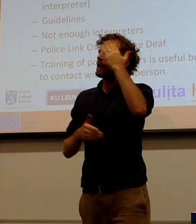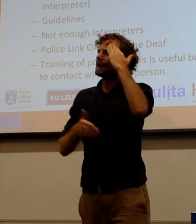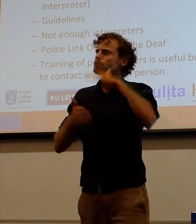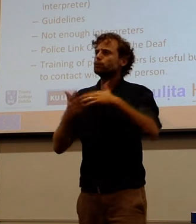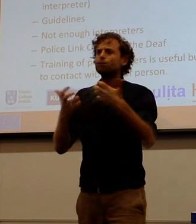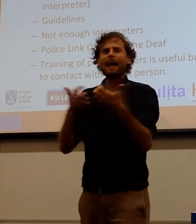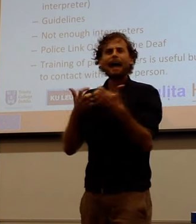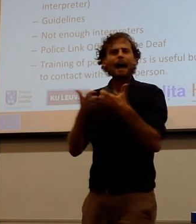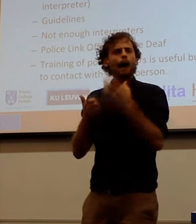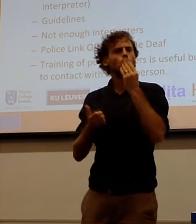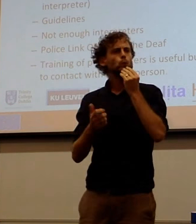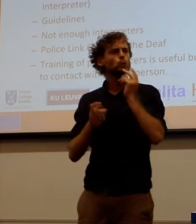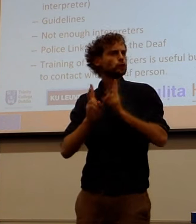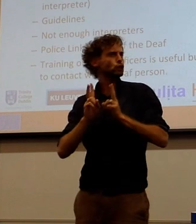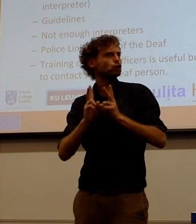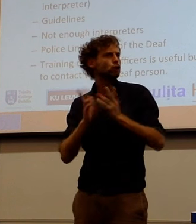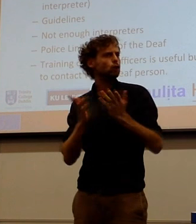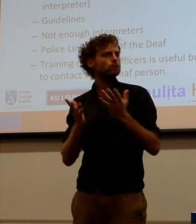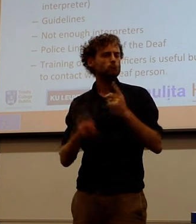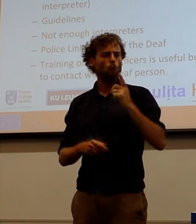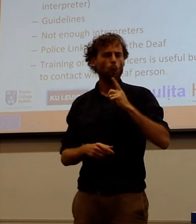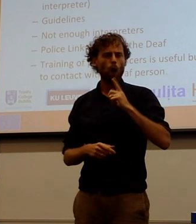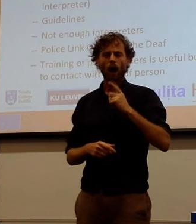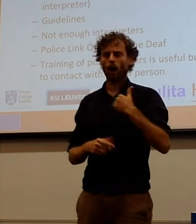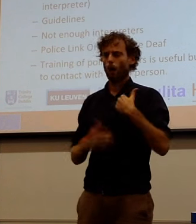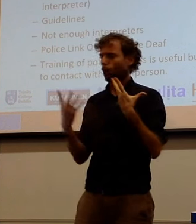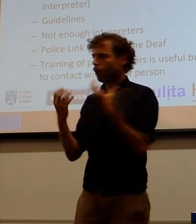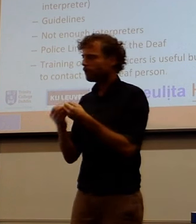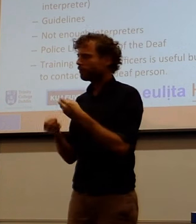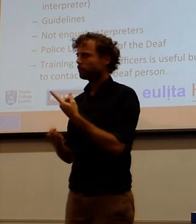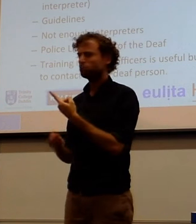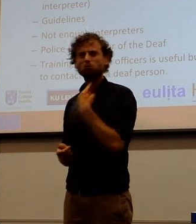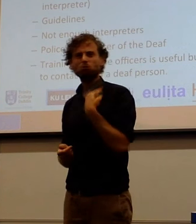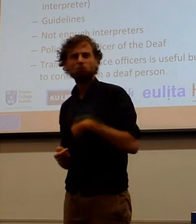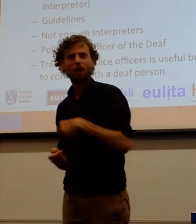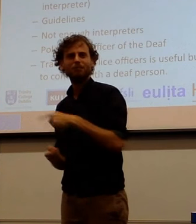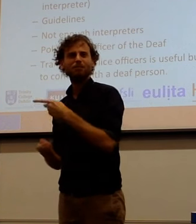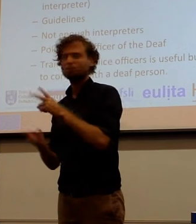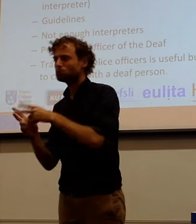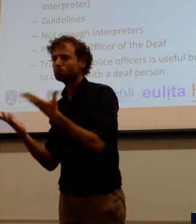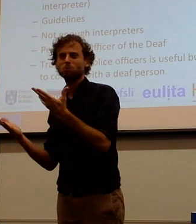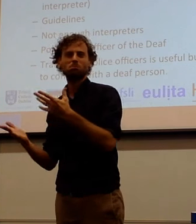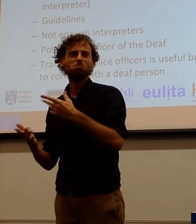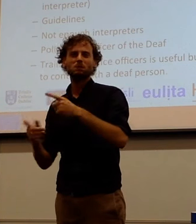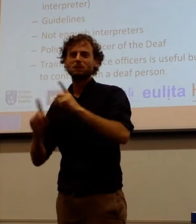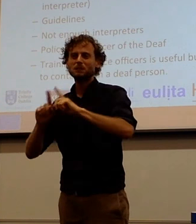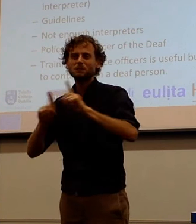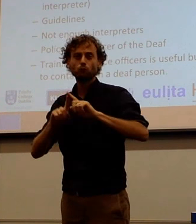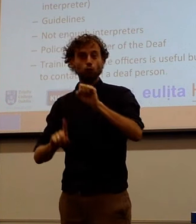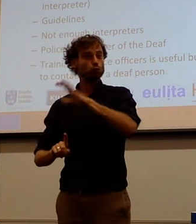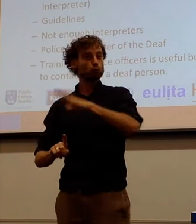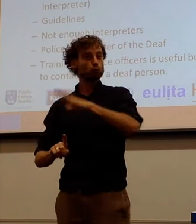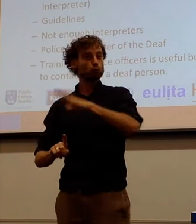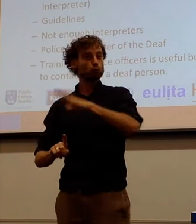they basically felt that they had they had more experience and knowledge about how to work with interpreters because they'd experienced interpreters with the other